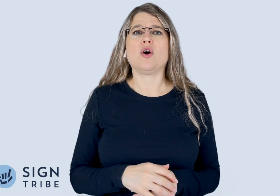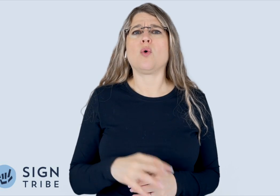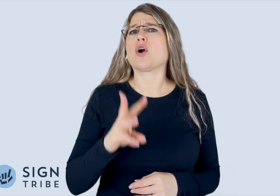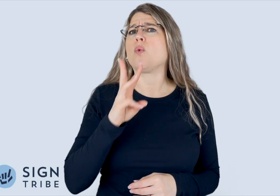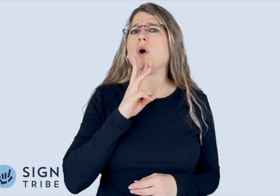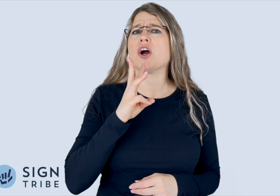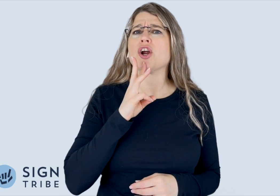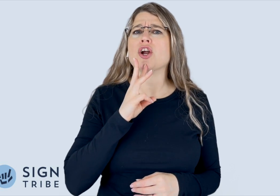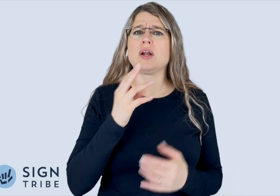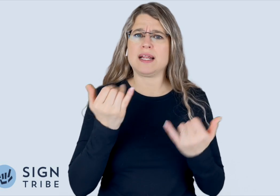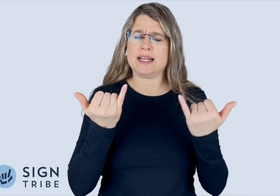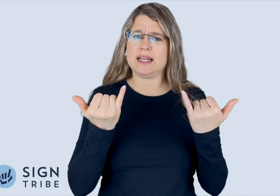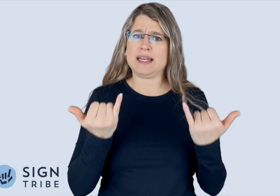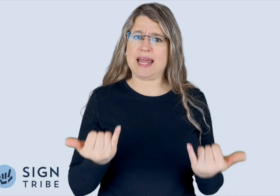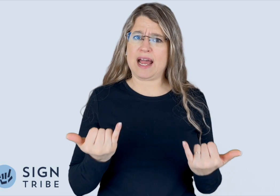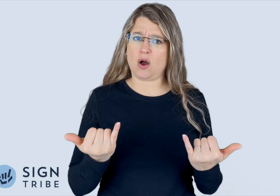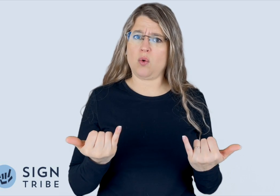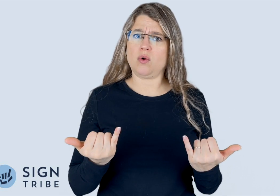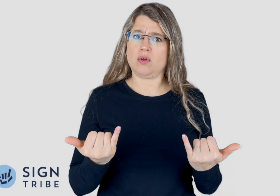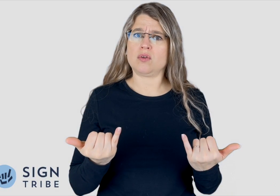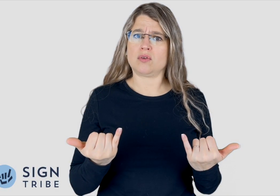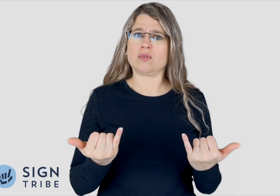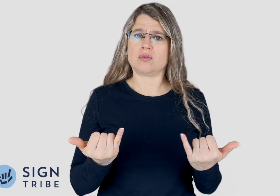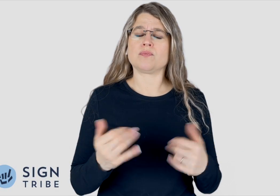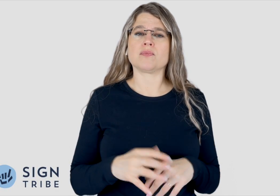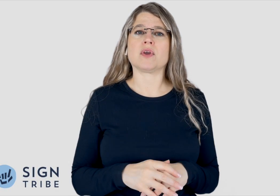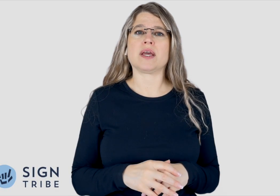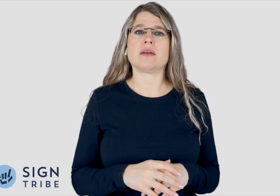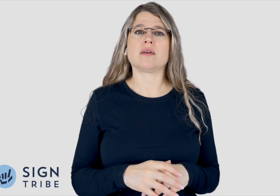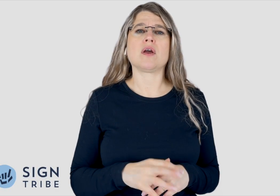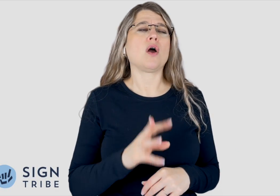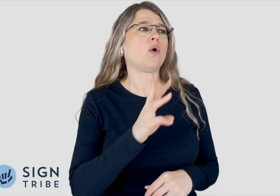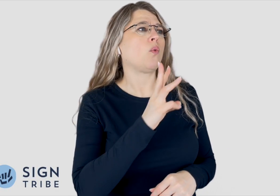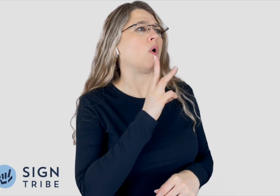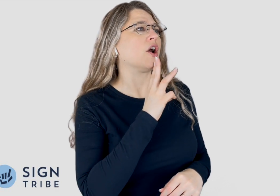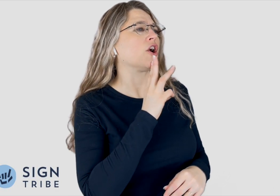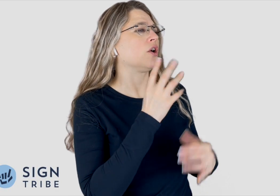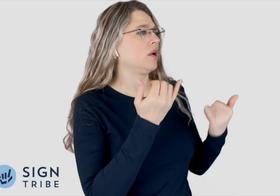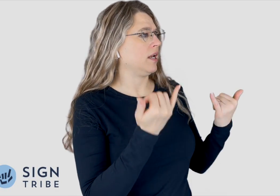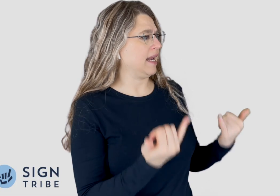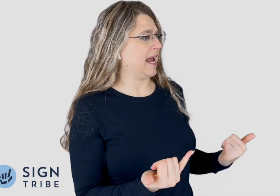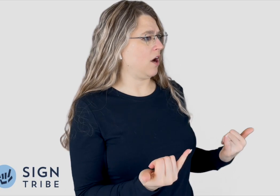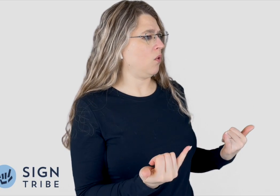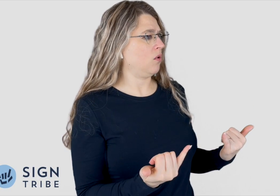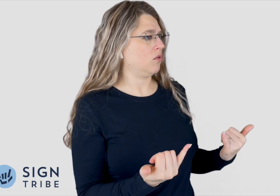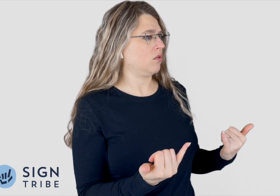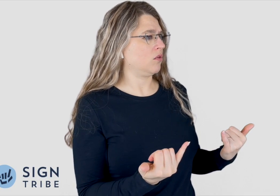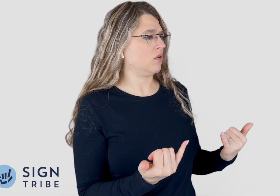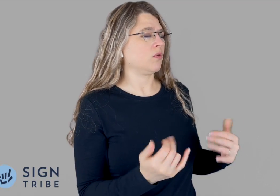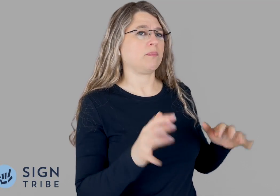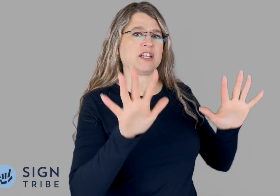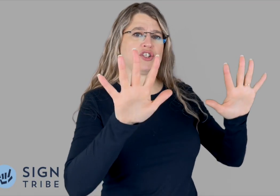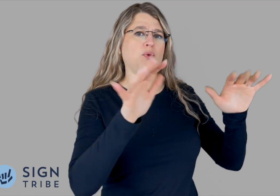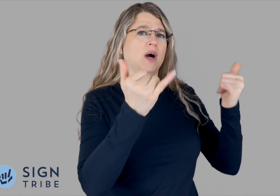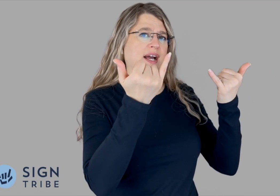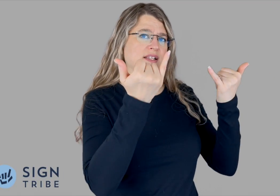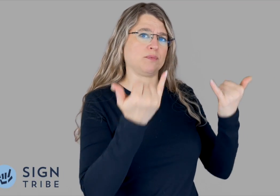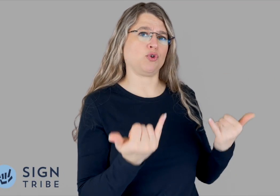Or water now, okay? Water now. Make 2 Y's and pull